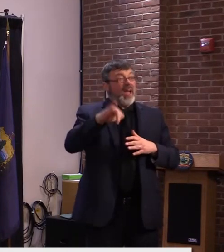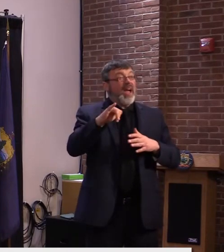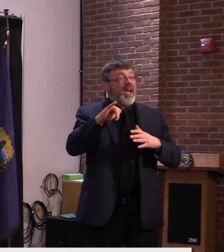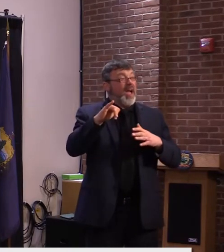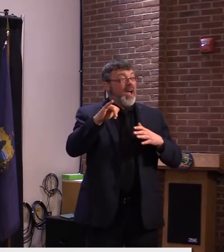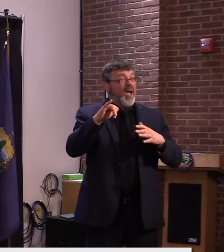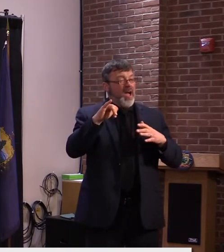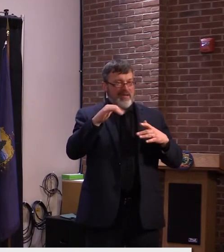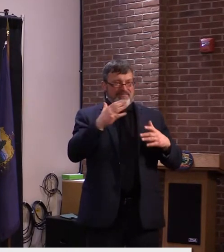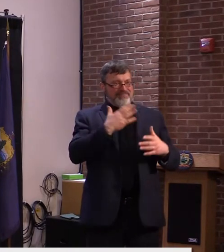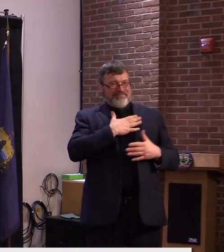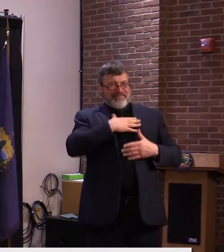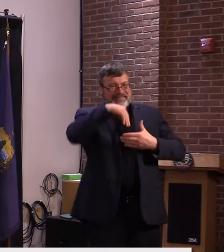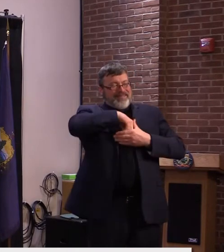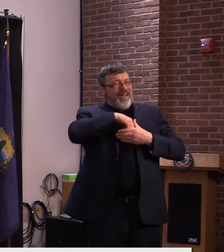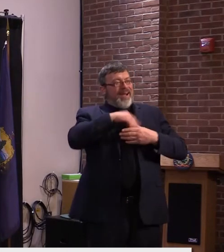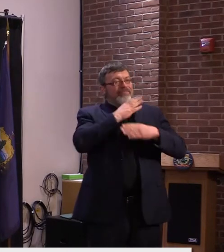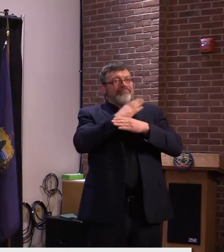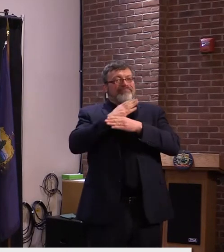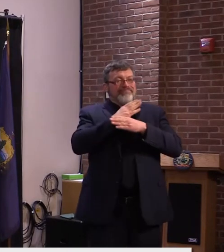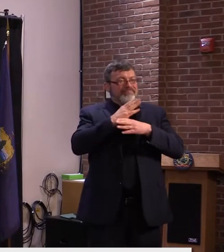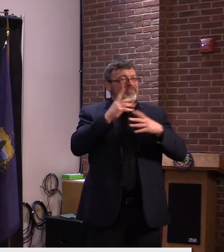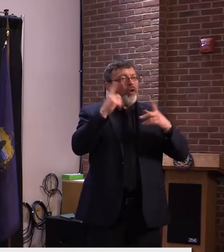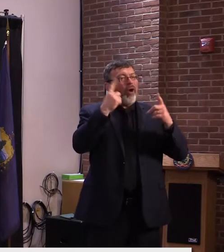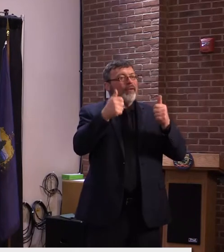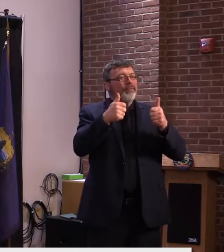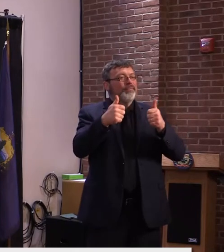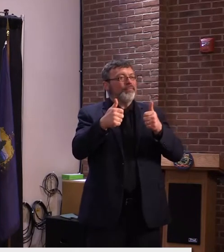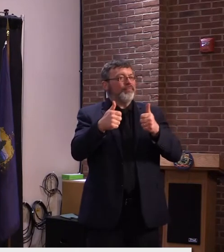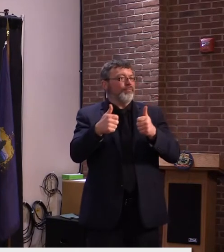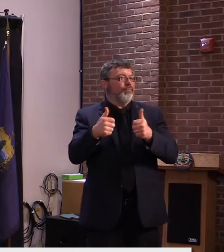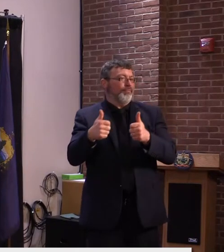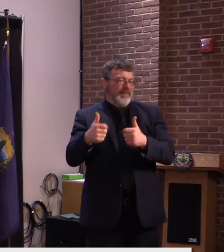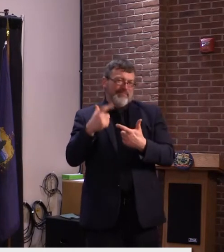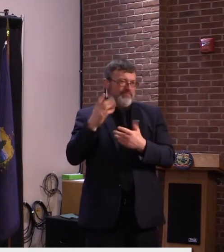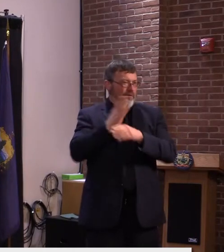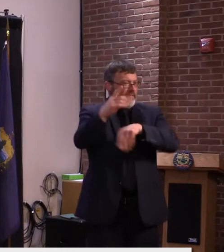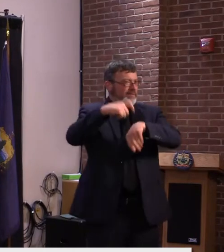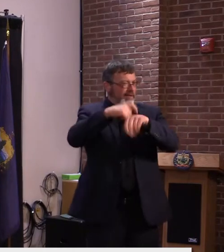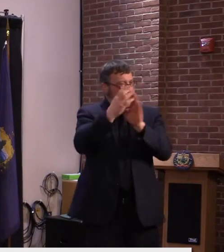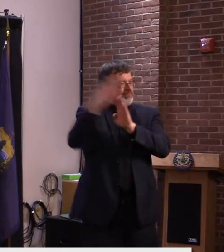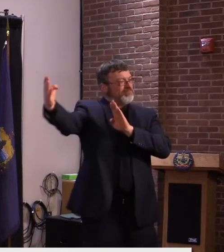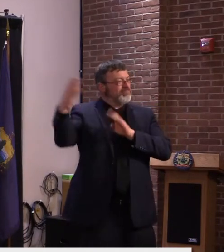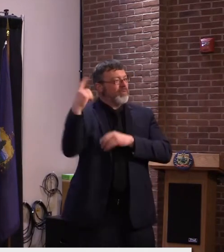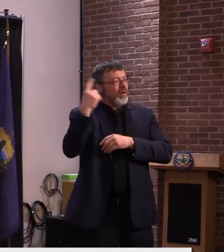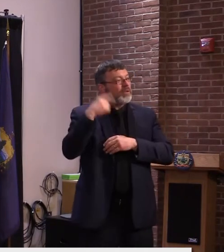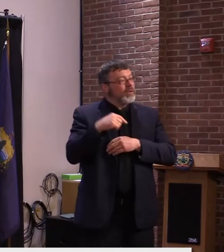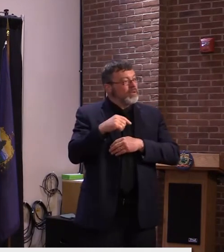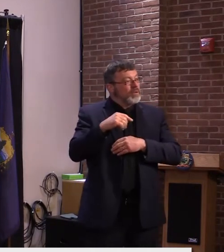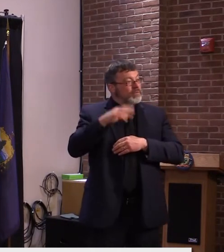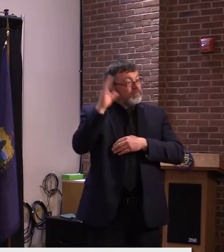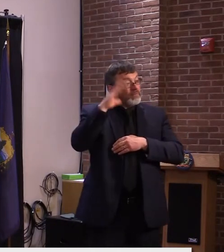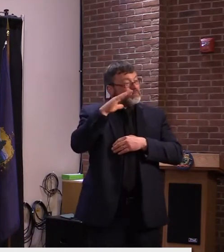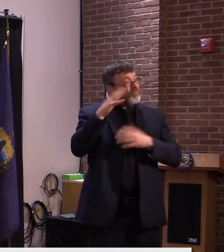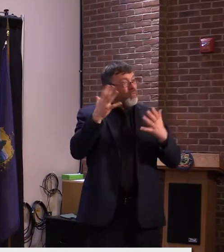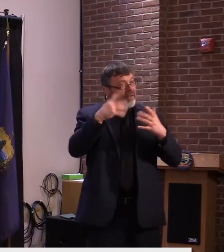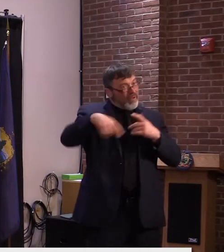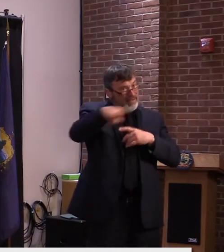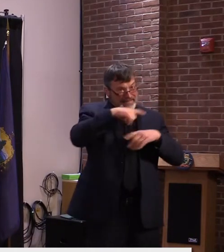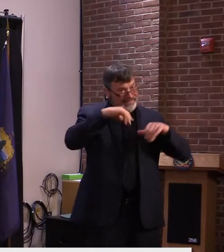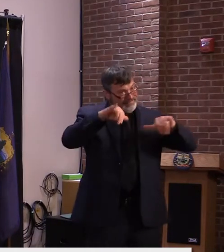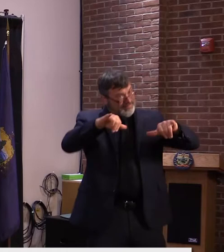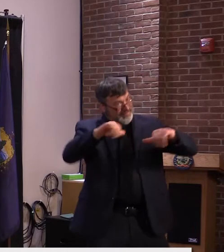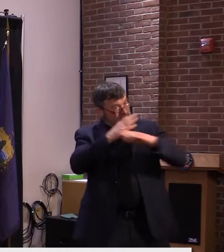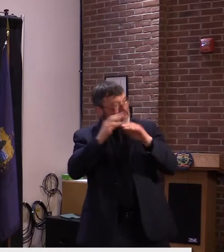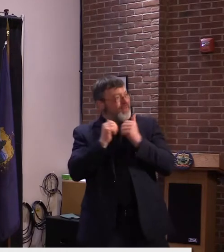over time. And for this tool to really work, for you to be as protected as possible, being vaccinated